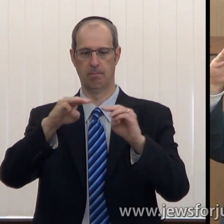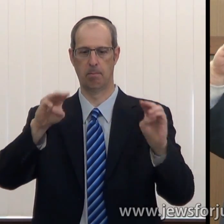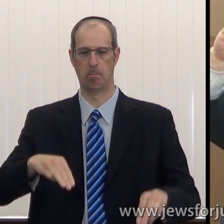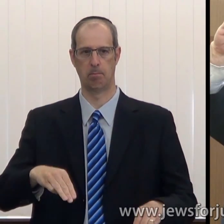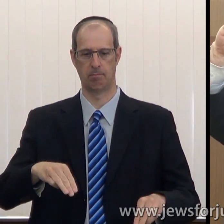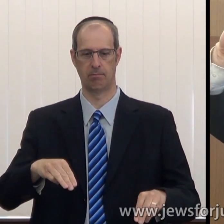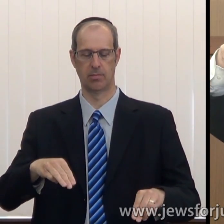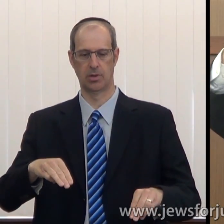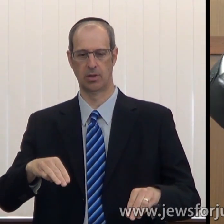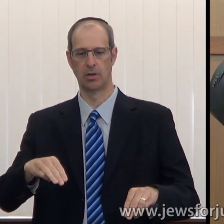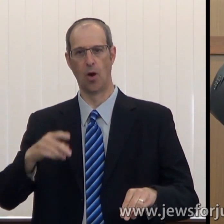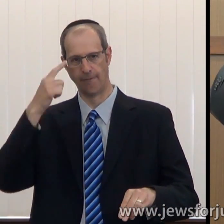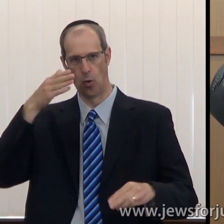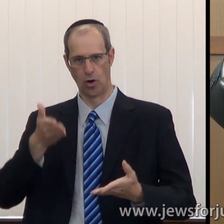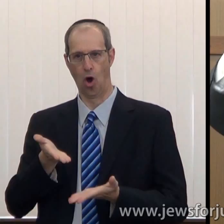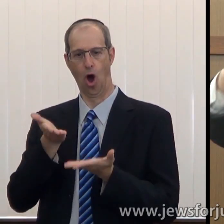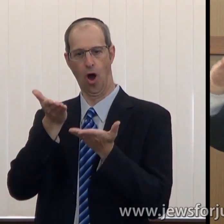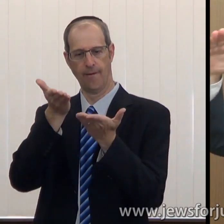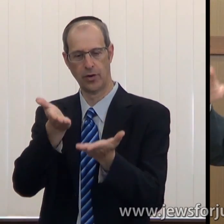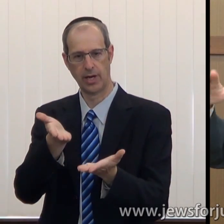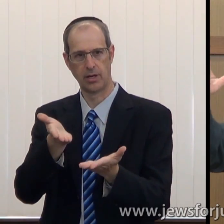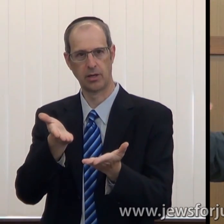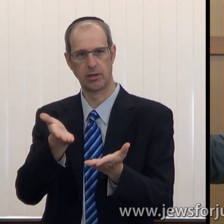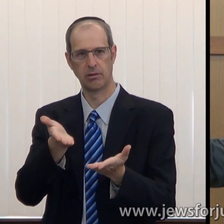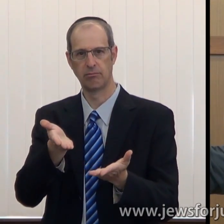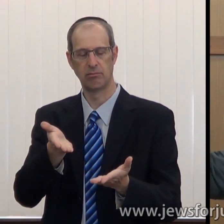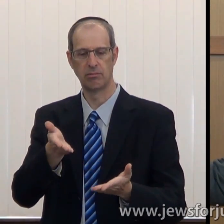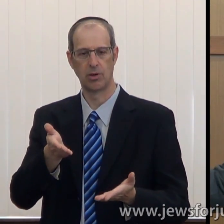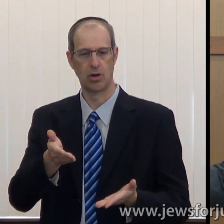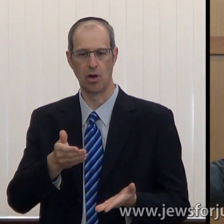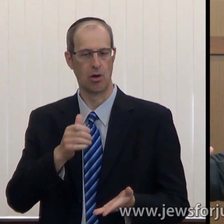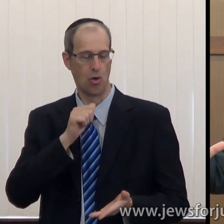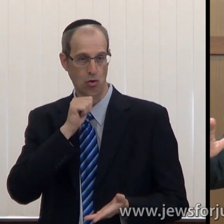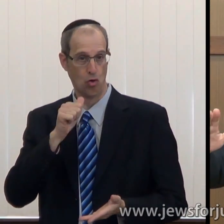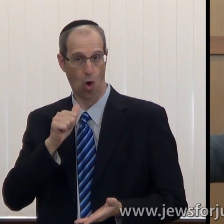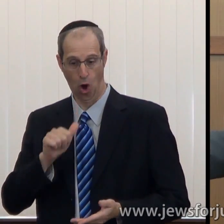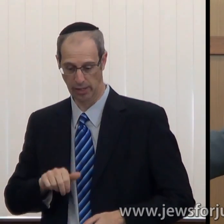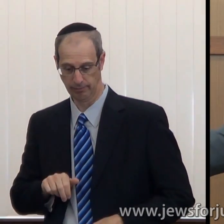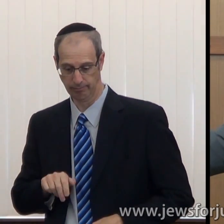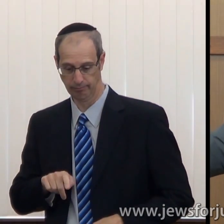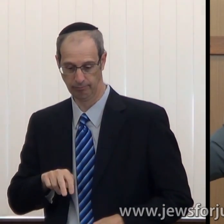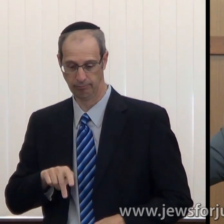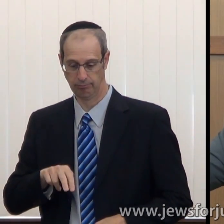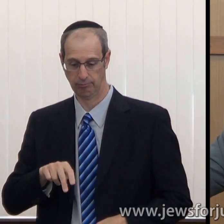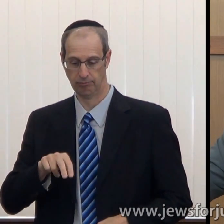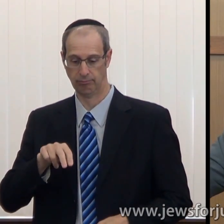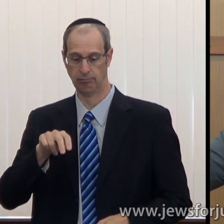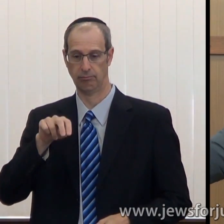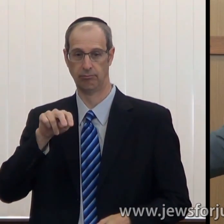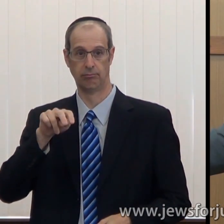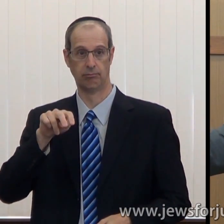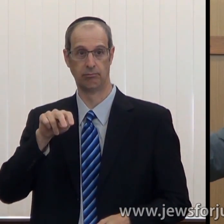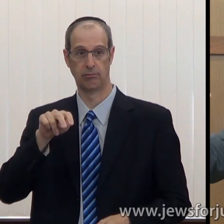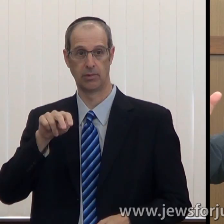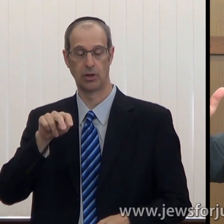we're told that you didn't go up by steps. You had to go up by